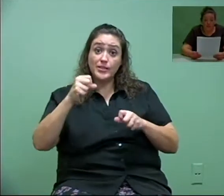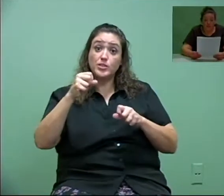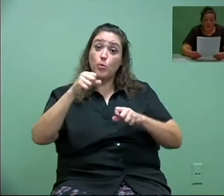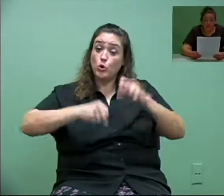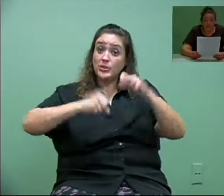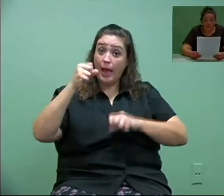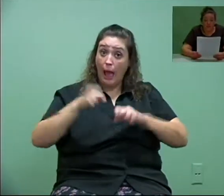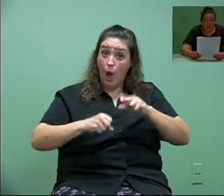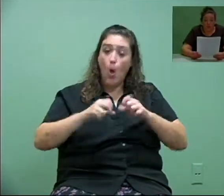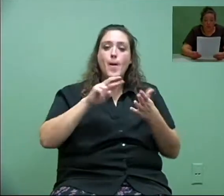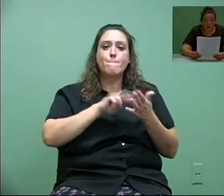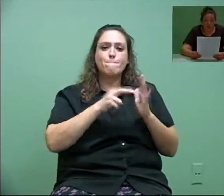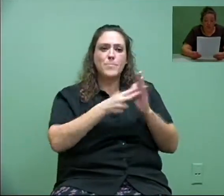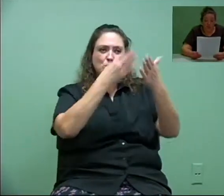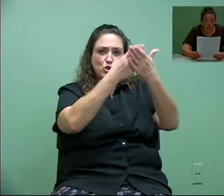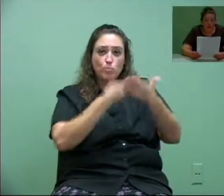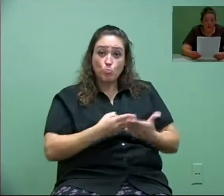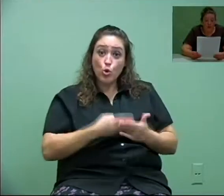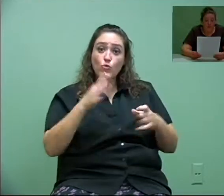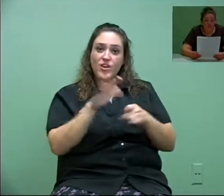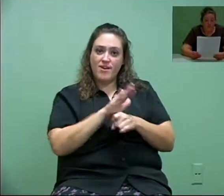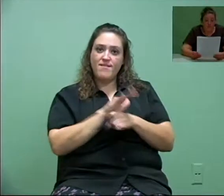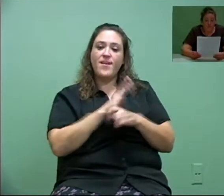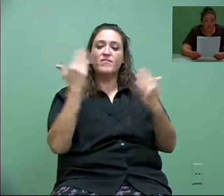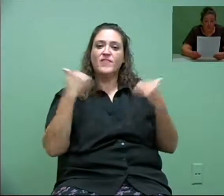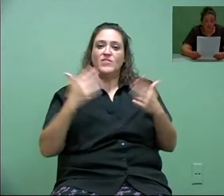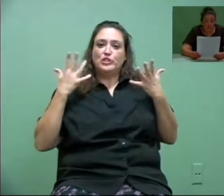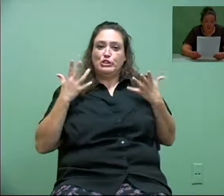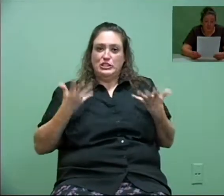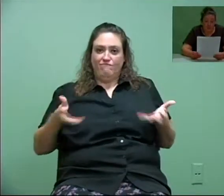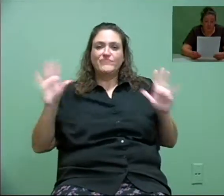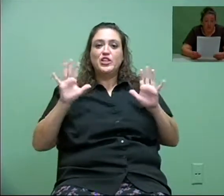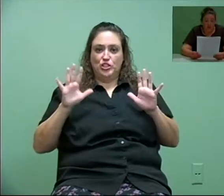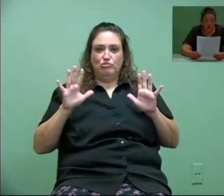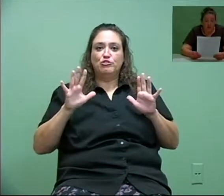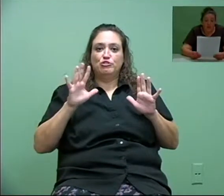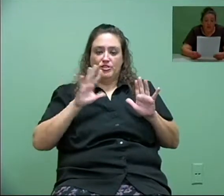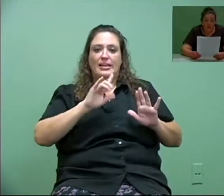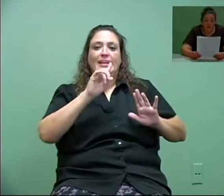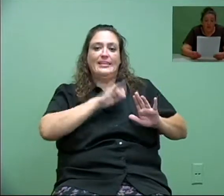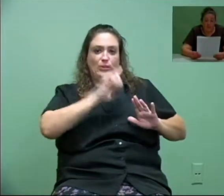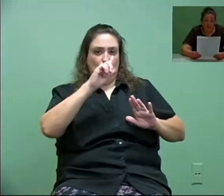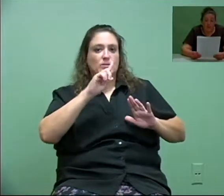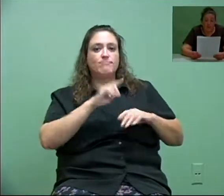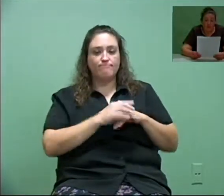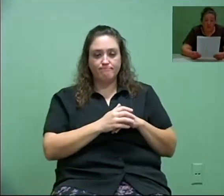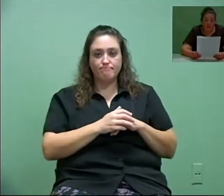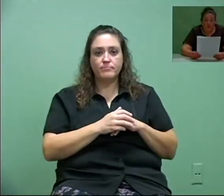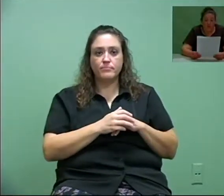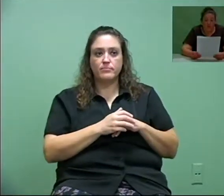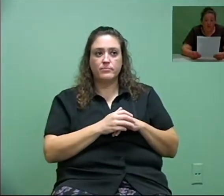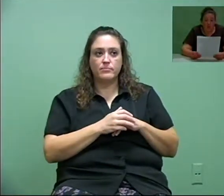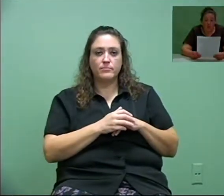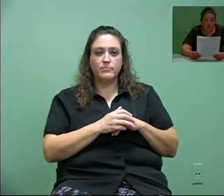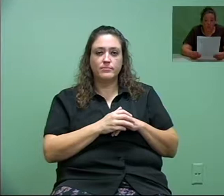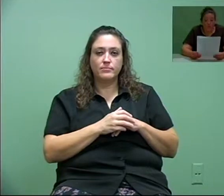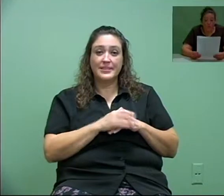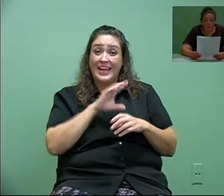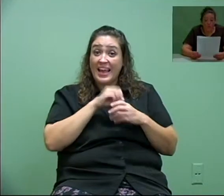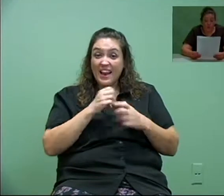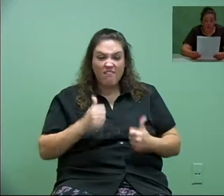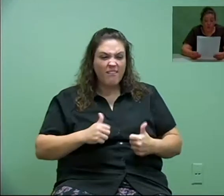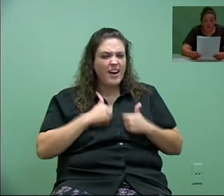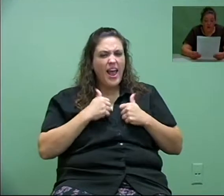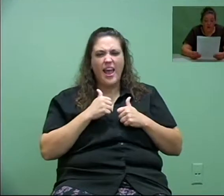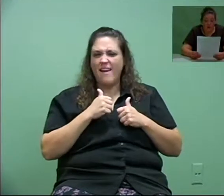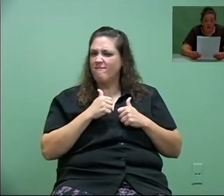There are very few things in this world that we know with absolute certainty. And in criminal cases, the law does not